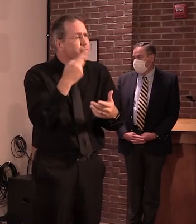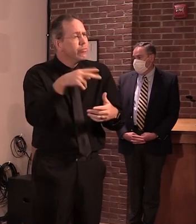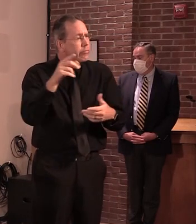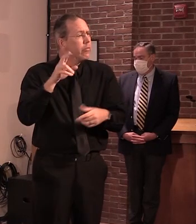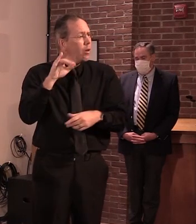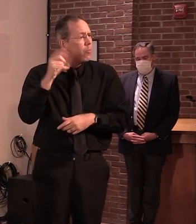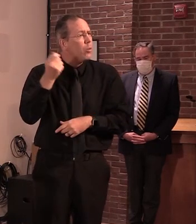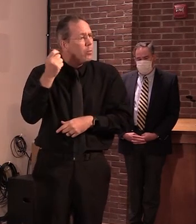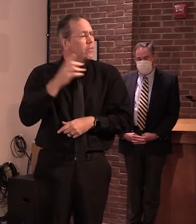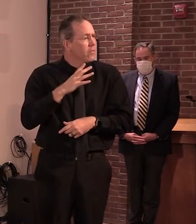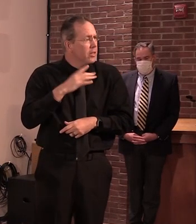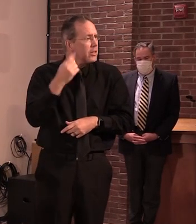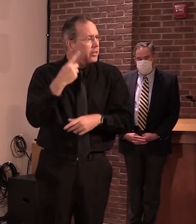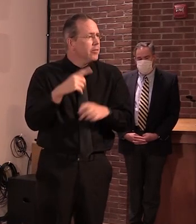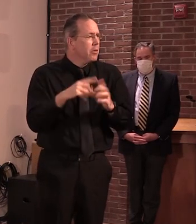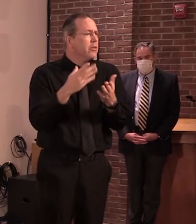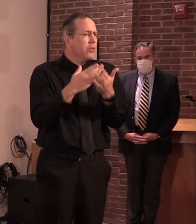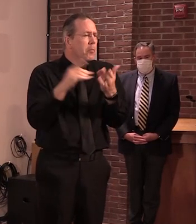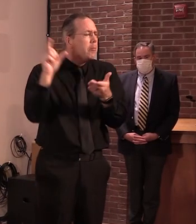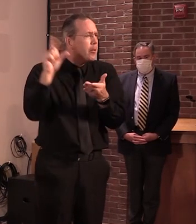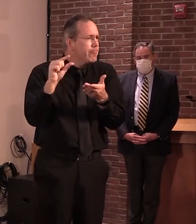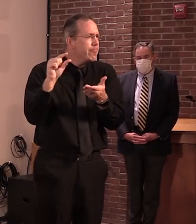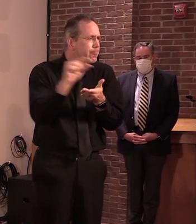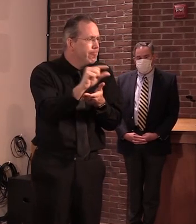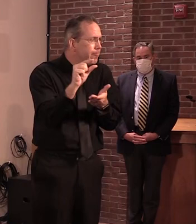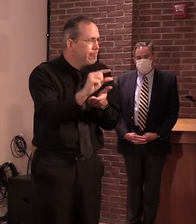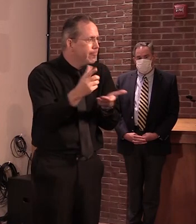mortgage. Okay, thank you, Governor.